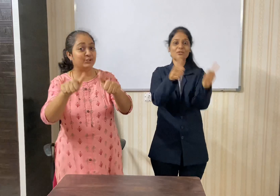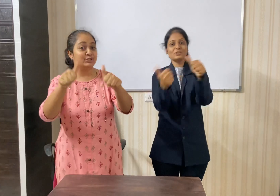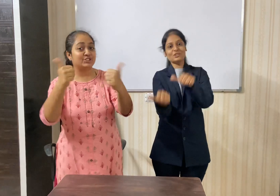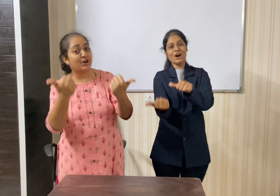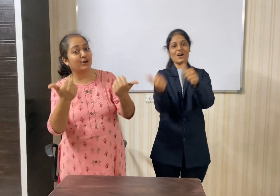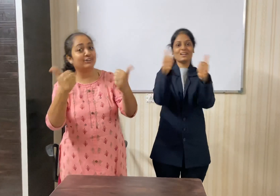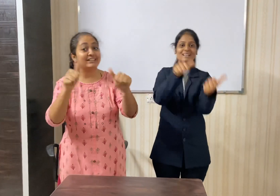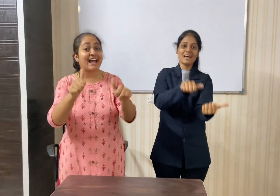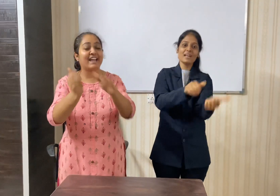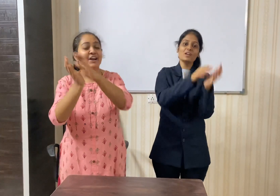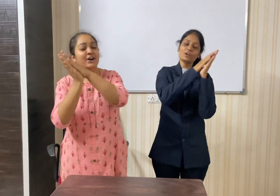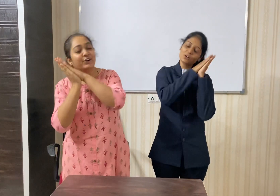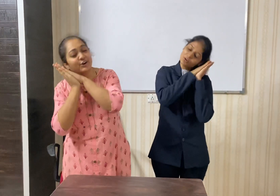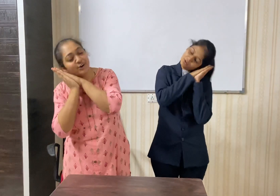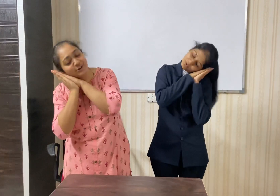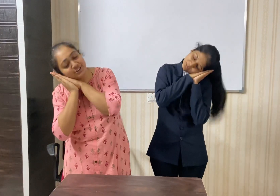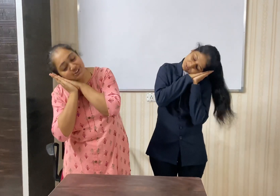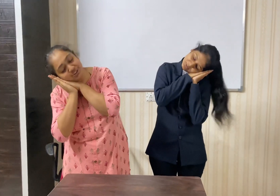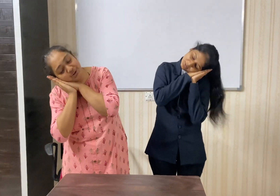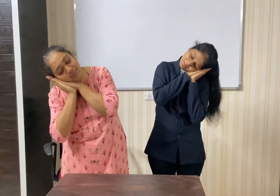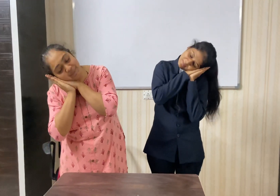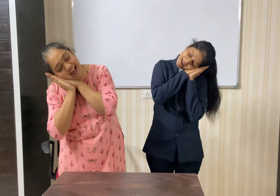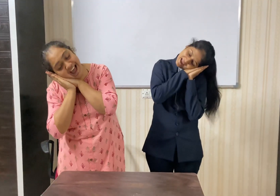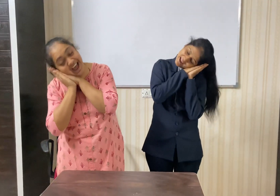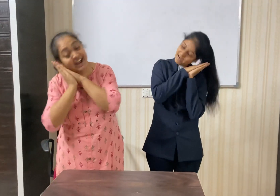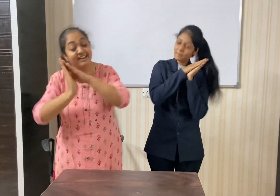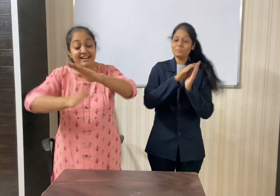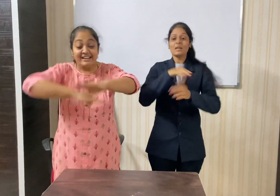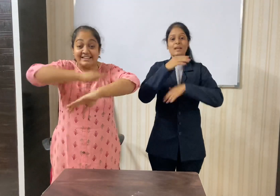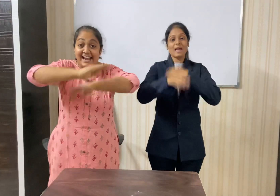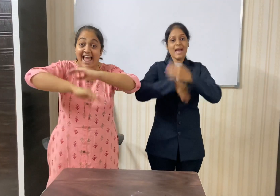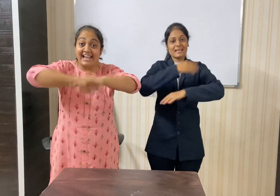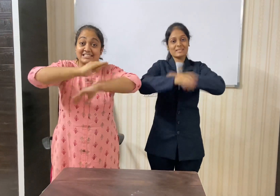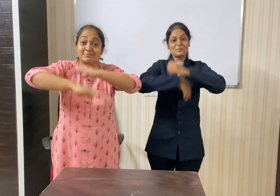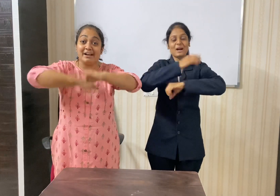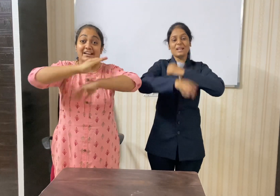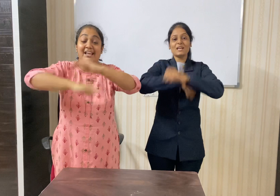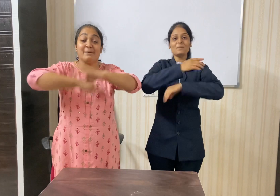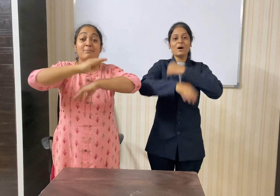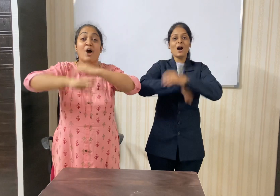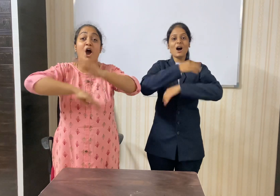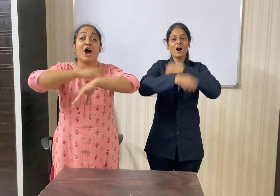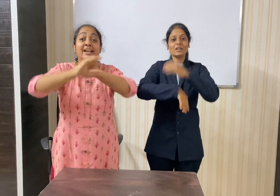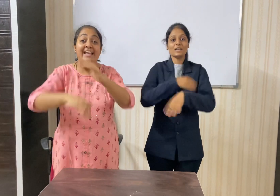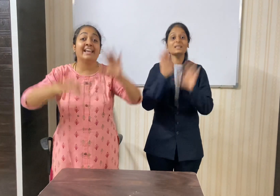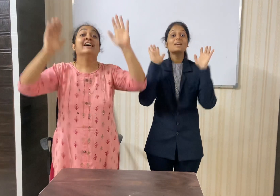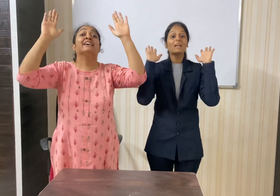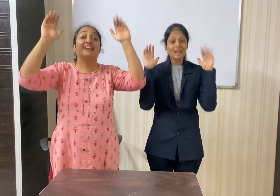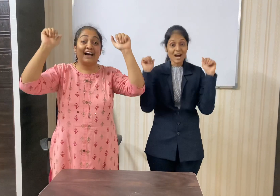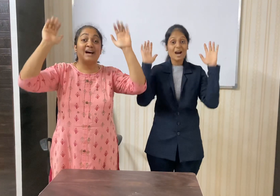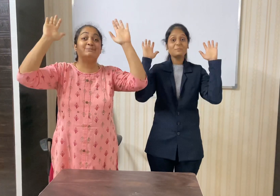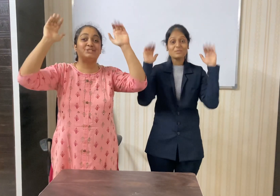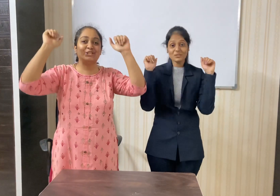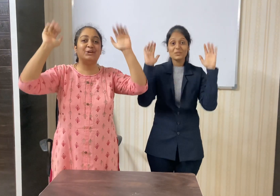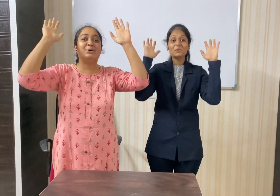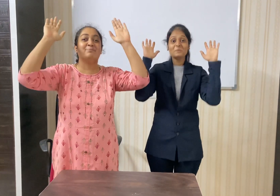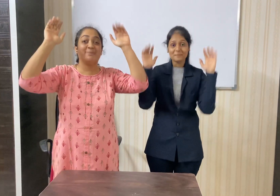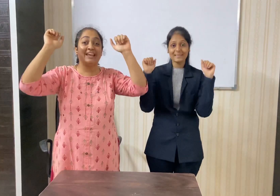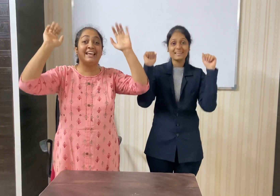don't lie, go to bed Next Monday morning, come to me